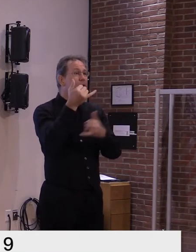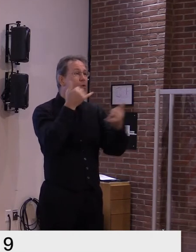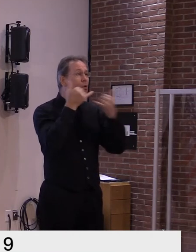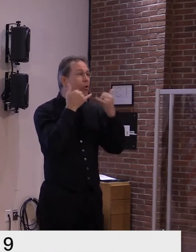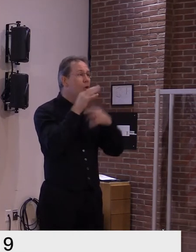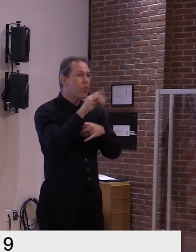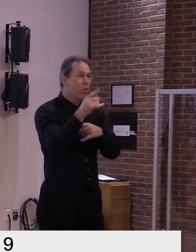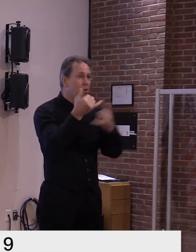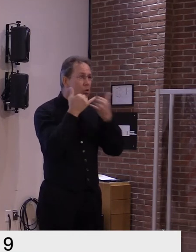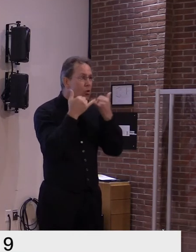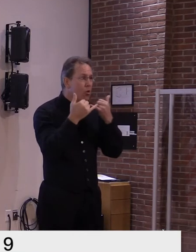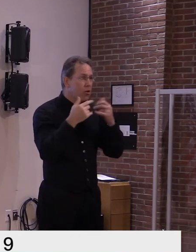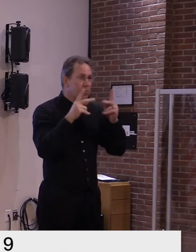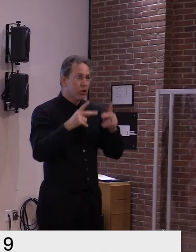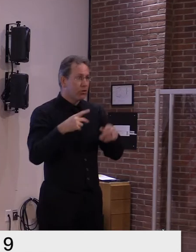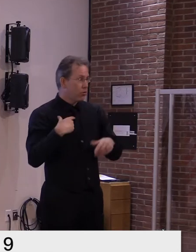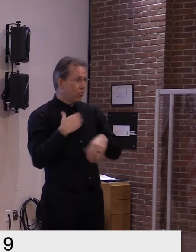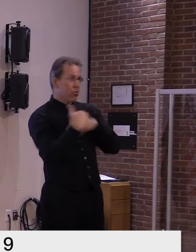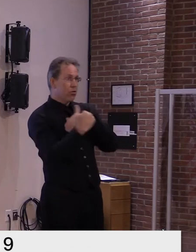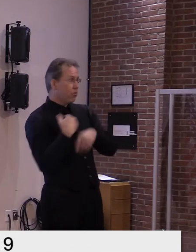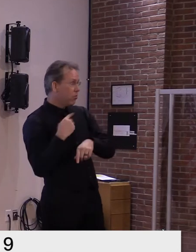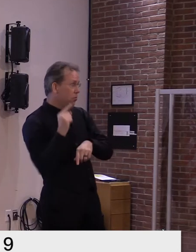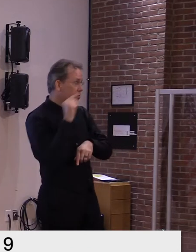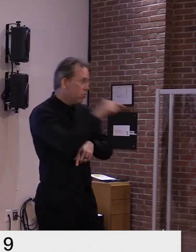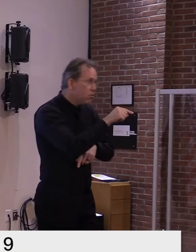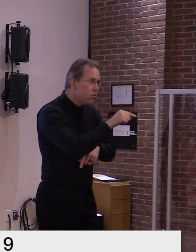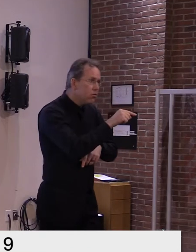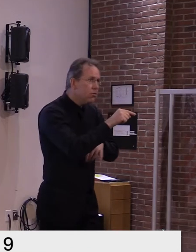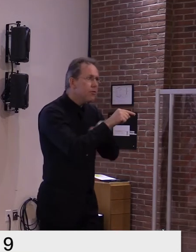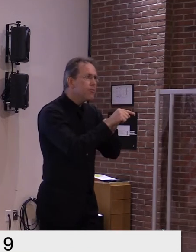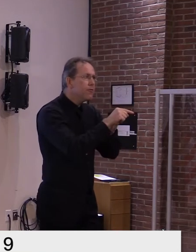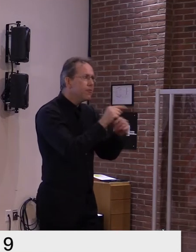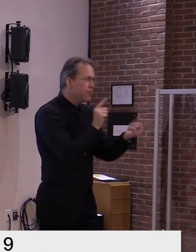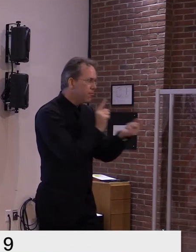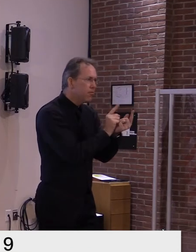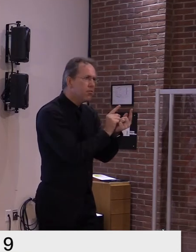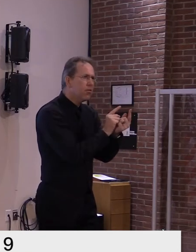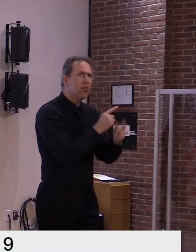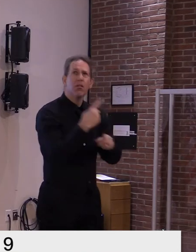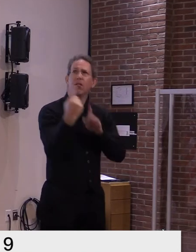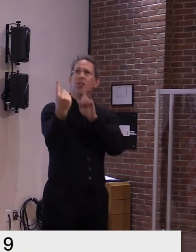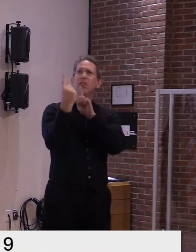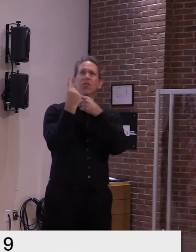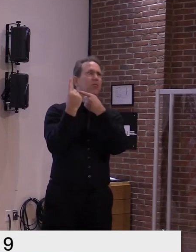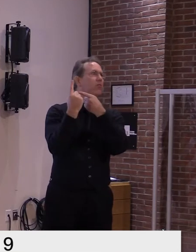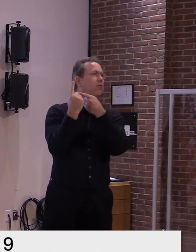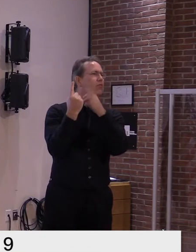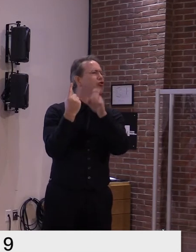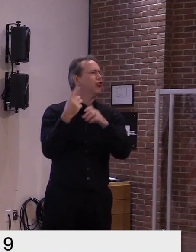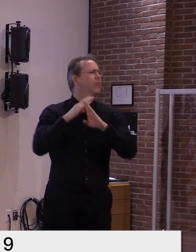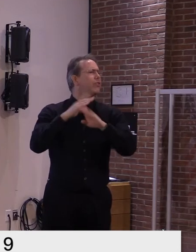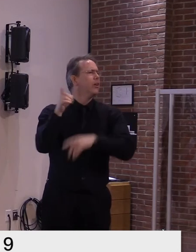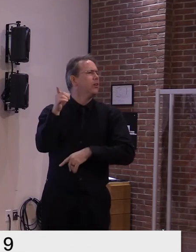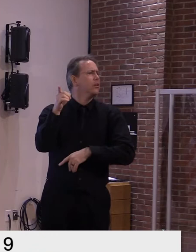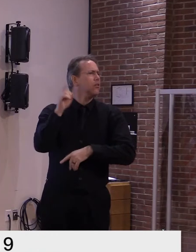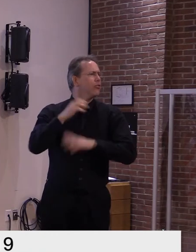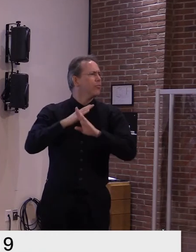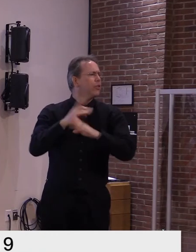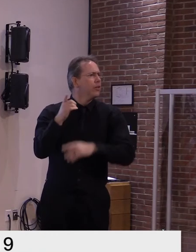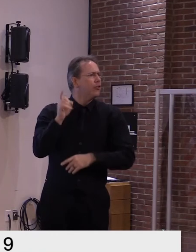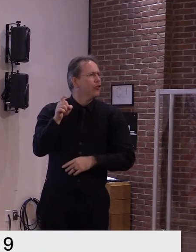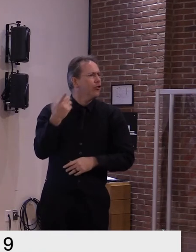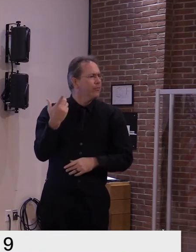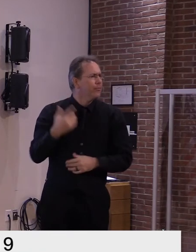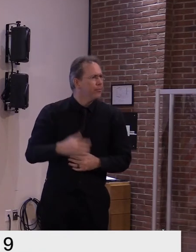really happen, it was an easy call. EMS and these first responders are doing